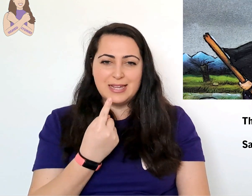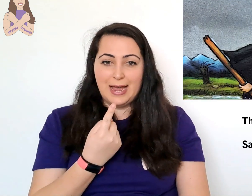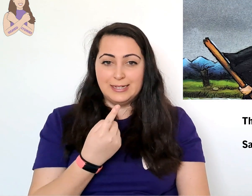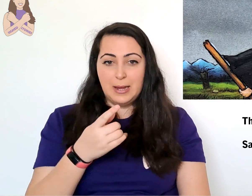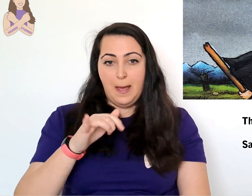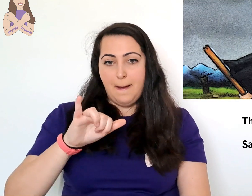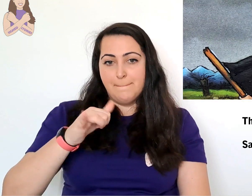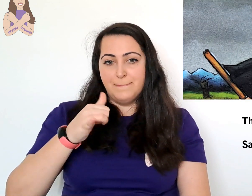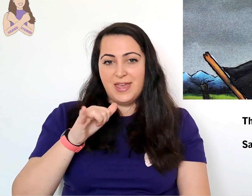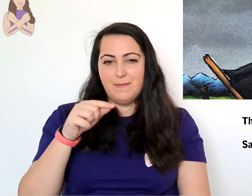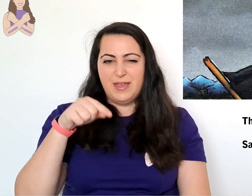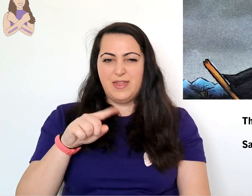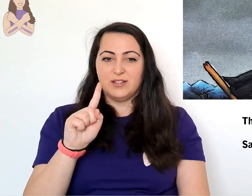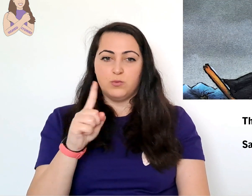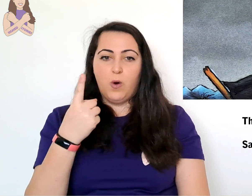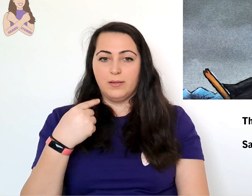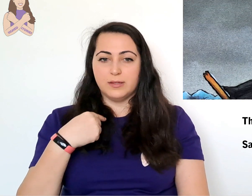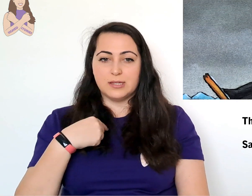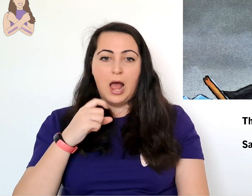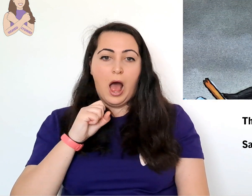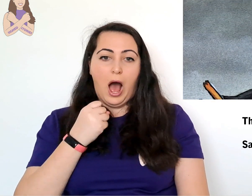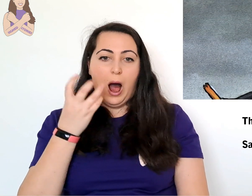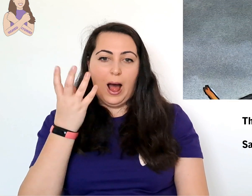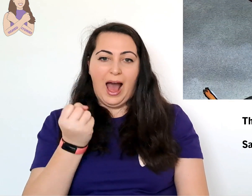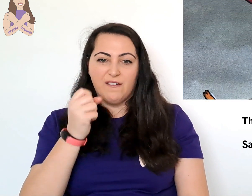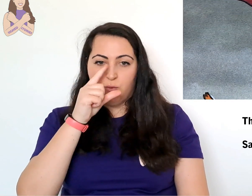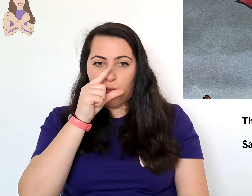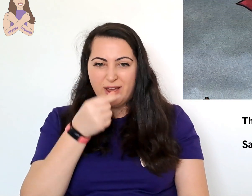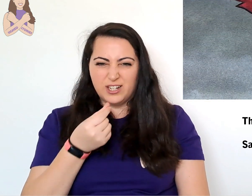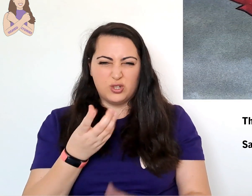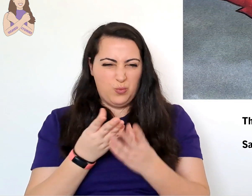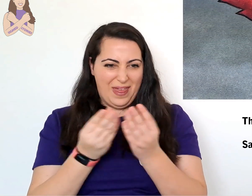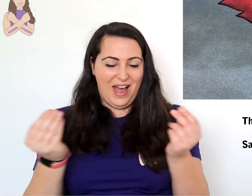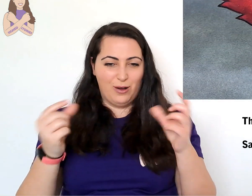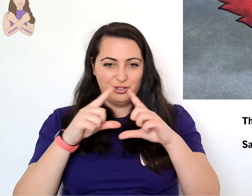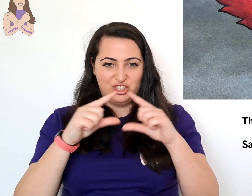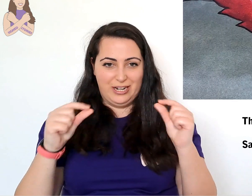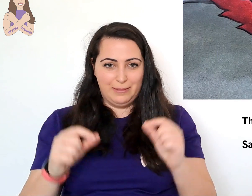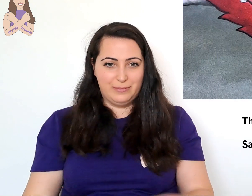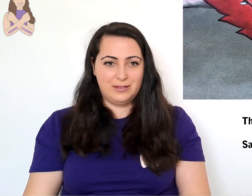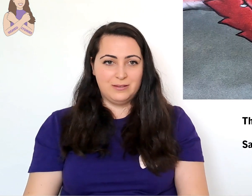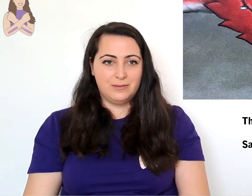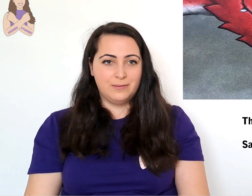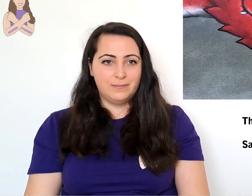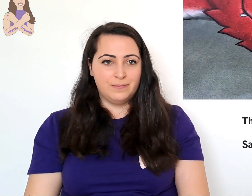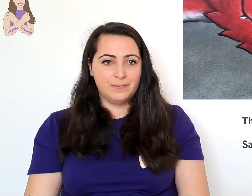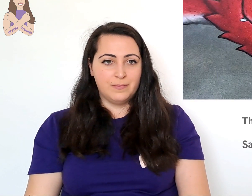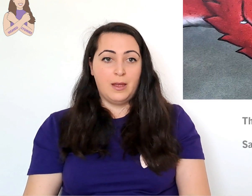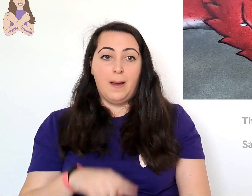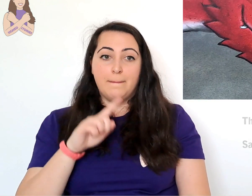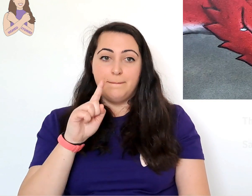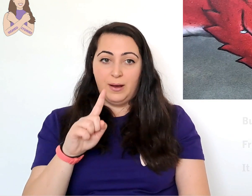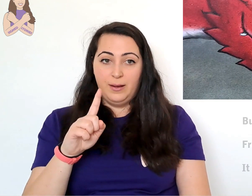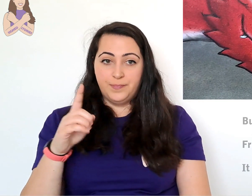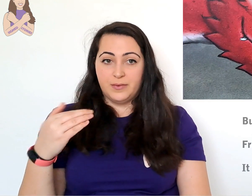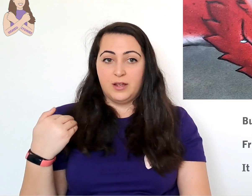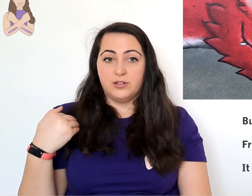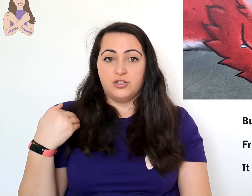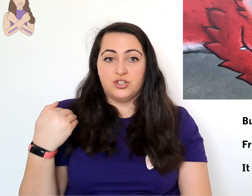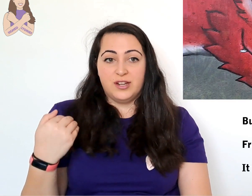said, "Maybe this once I'll have witch without chips." But just